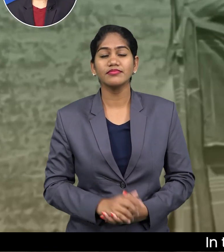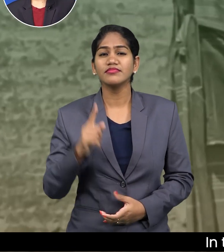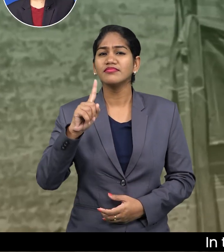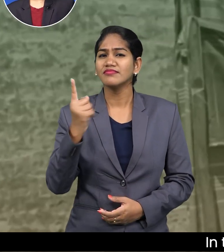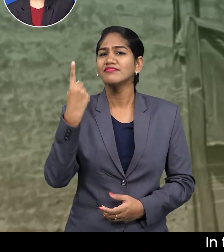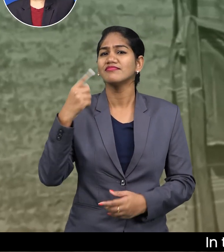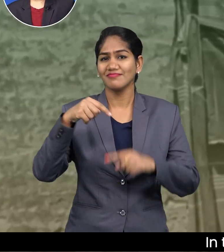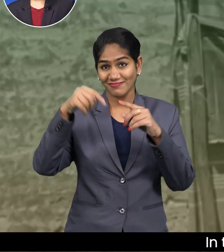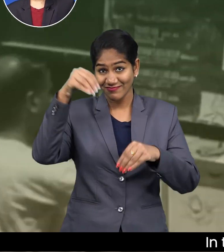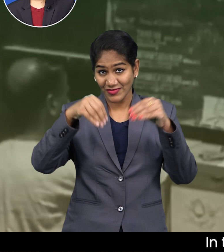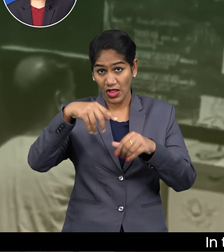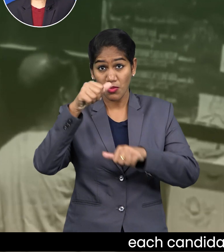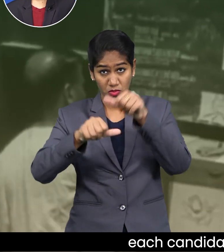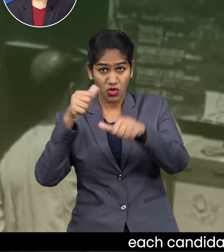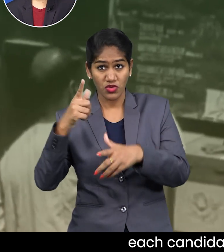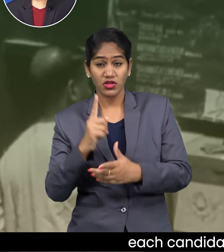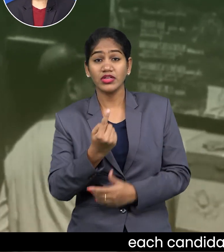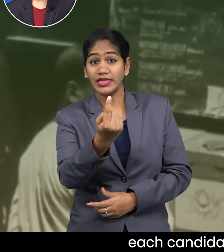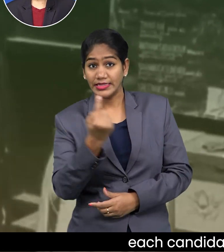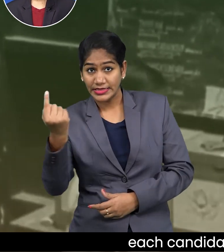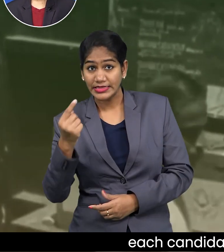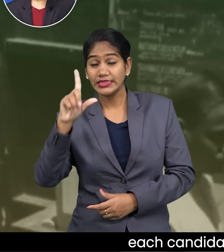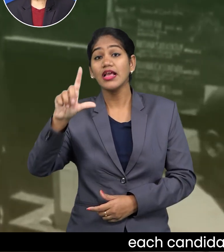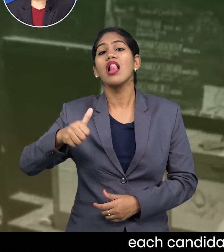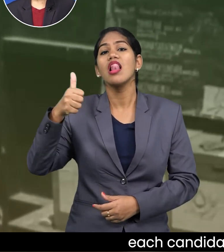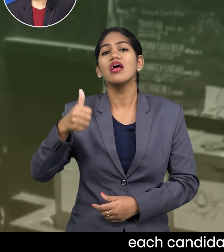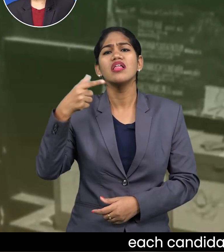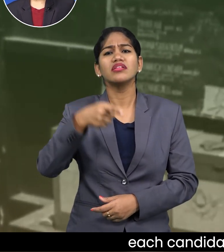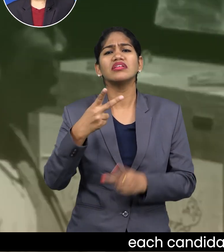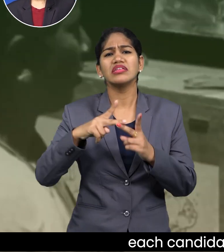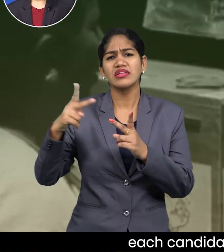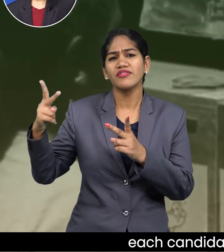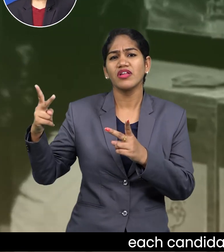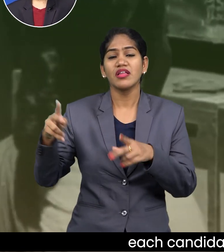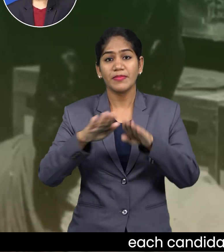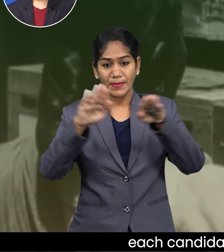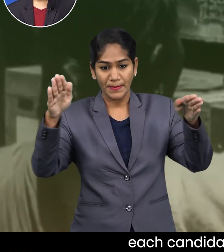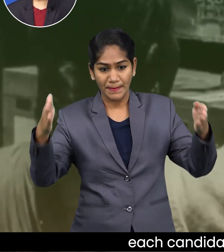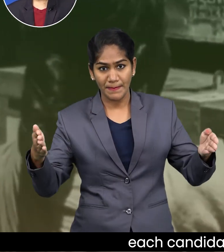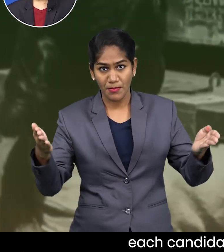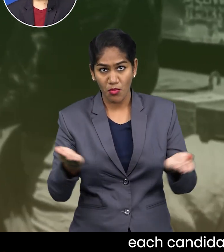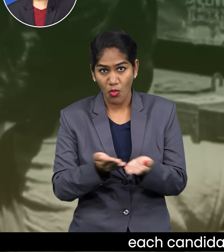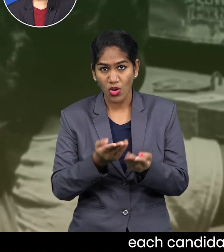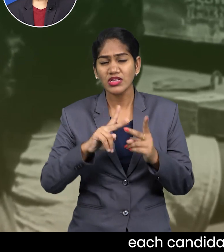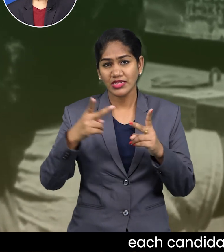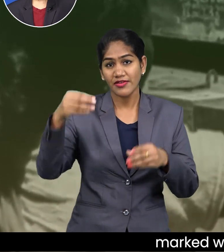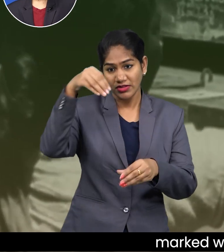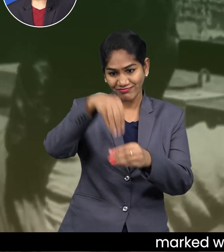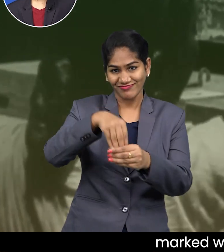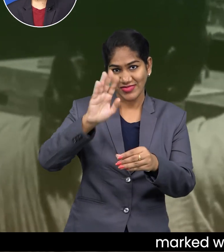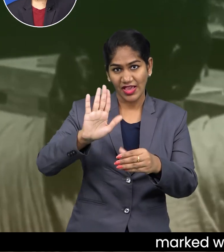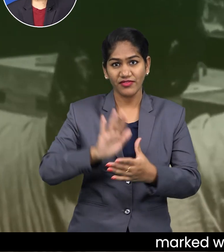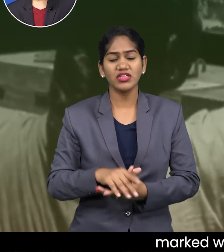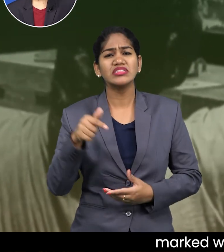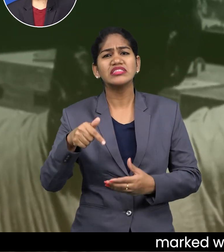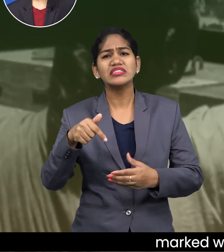In the first election, each candidate had distinct ballot boxes marked